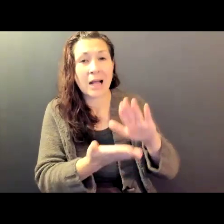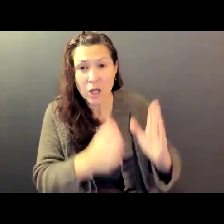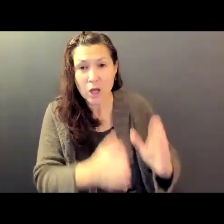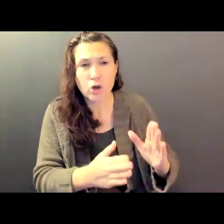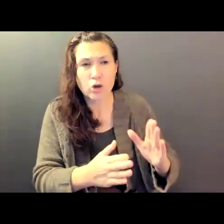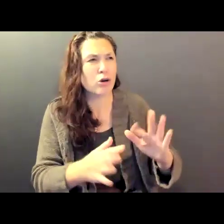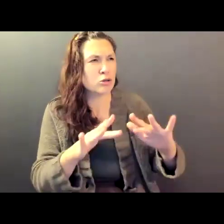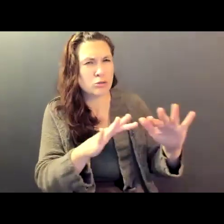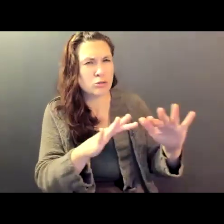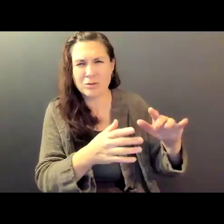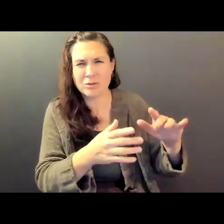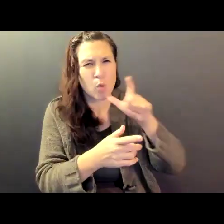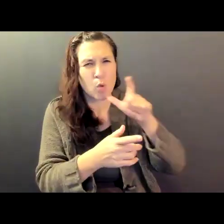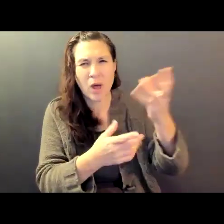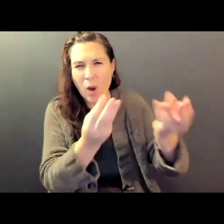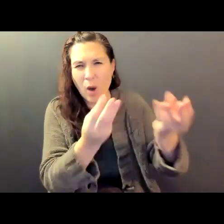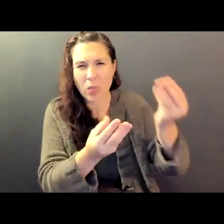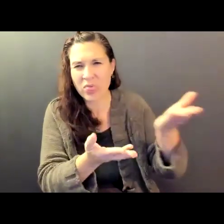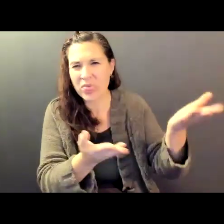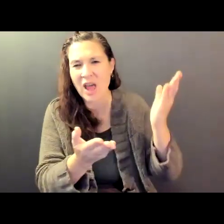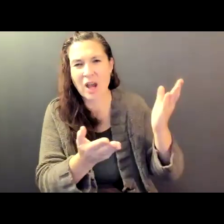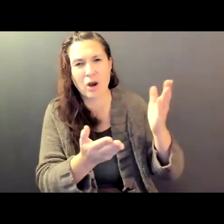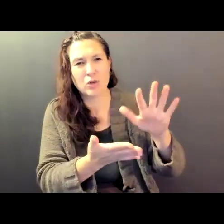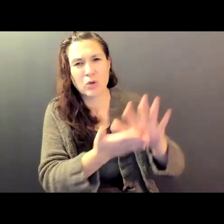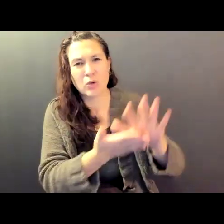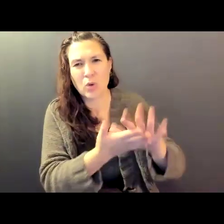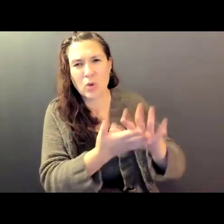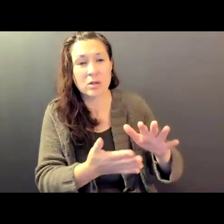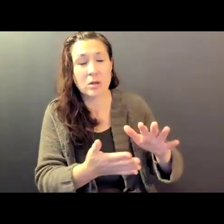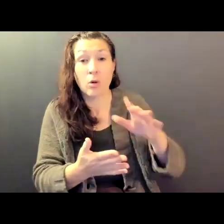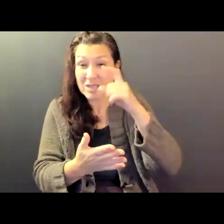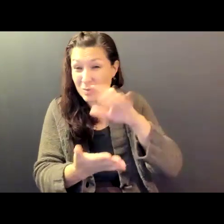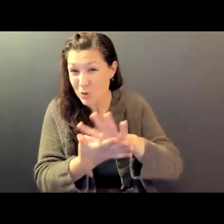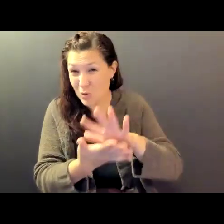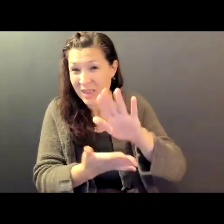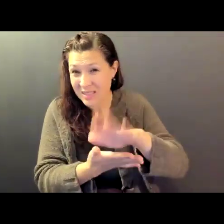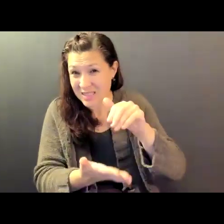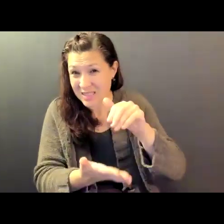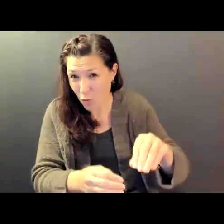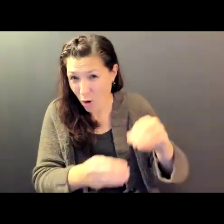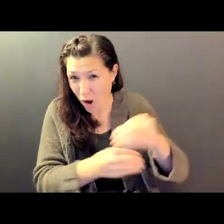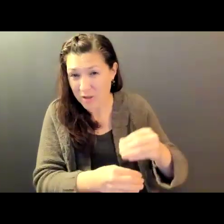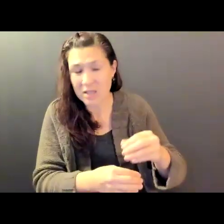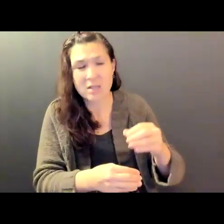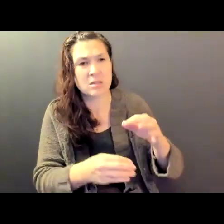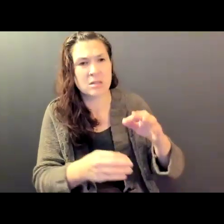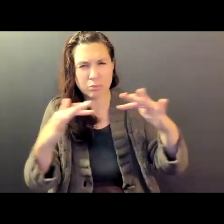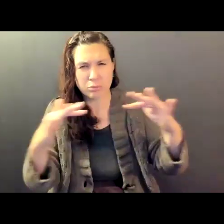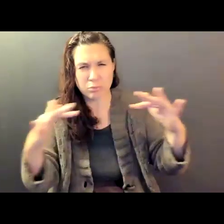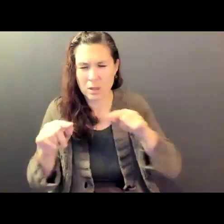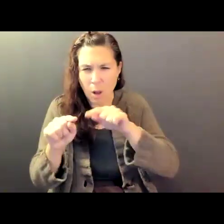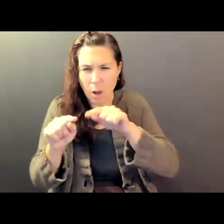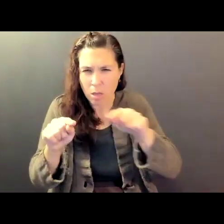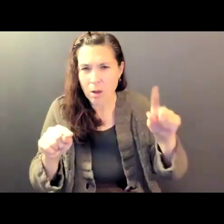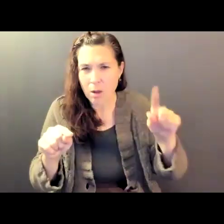And all these sort of central run programs, all of our summer school is budgeted centrally. We're really trying to identify efficiencies in